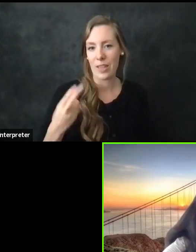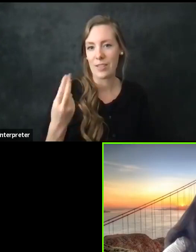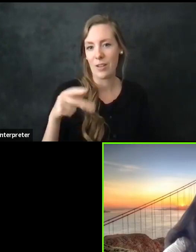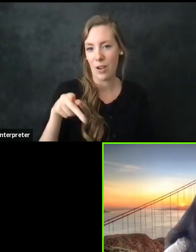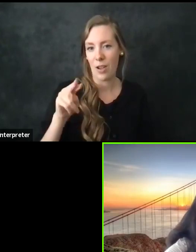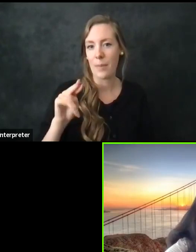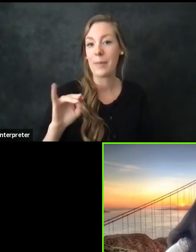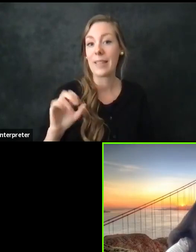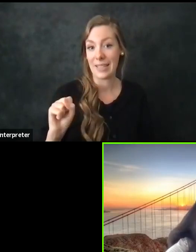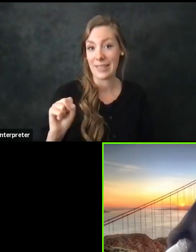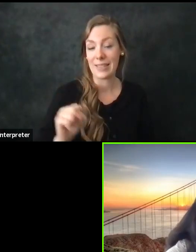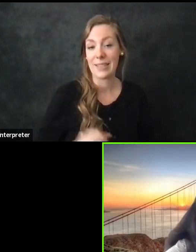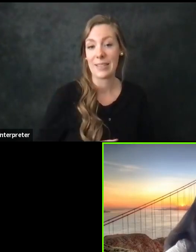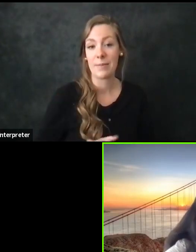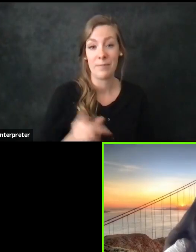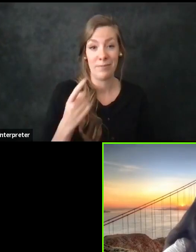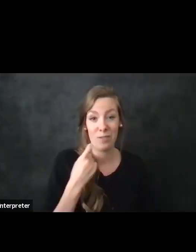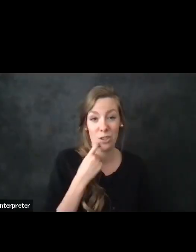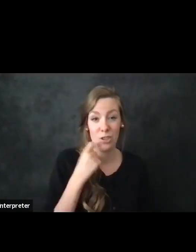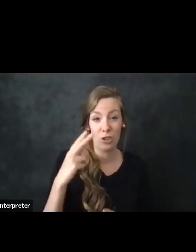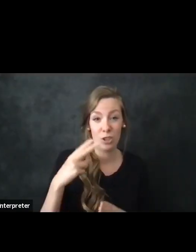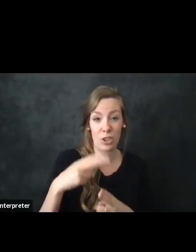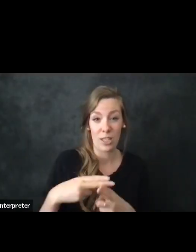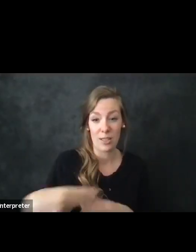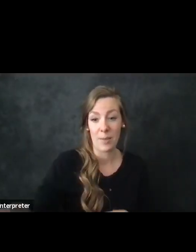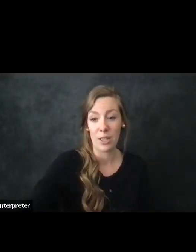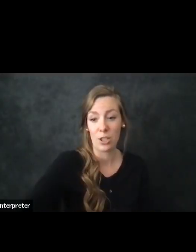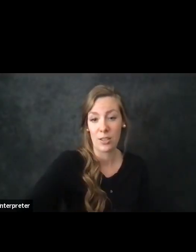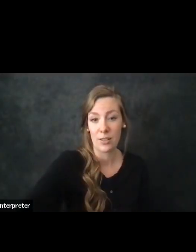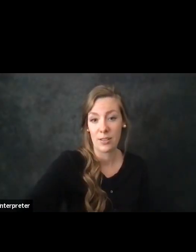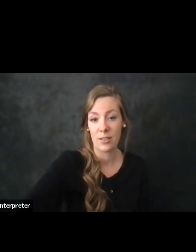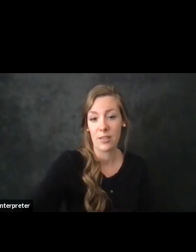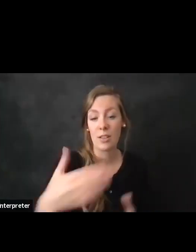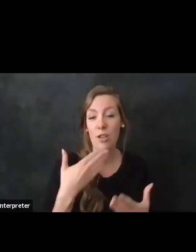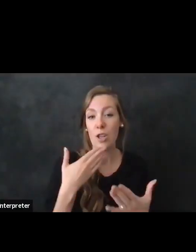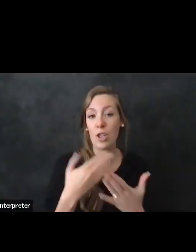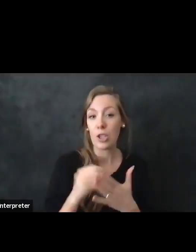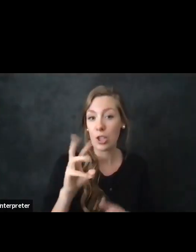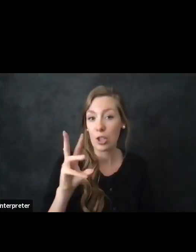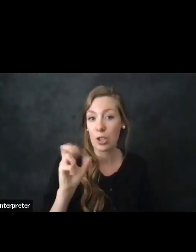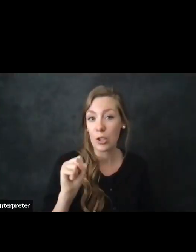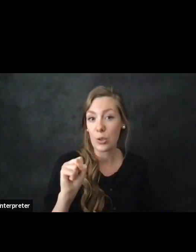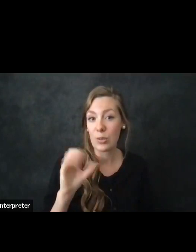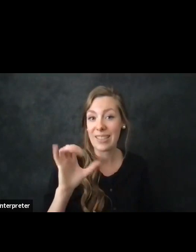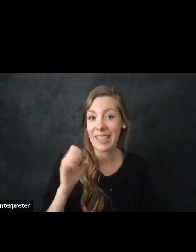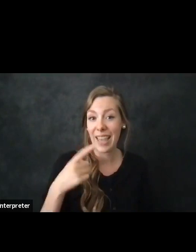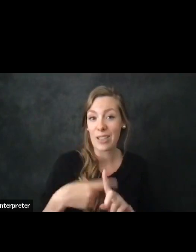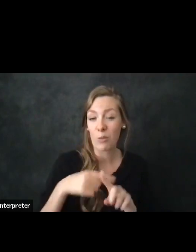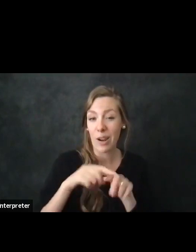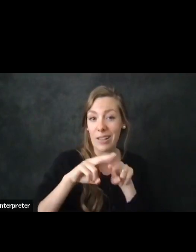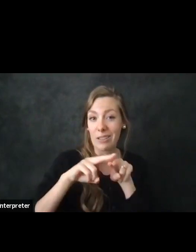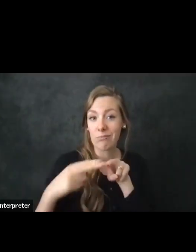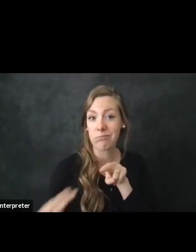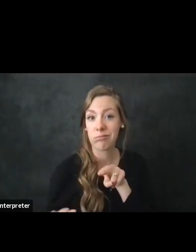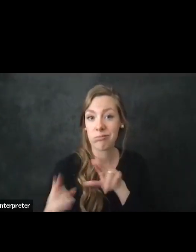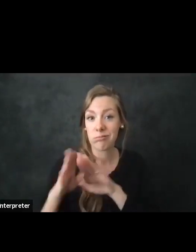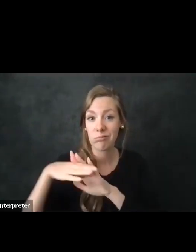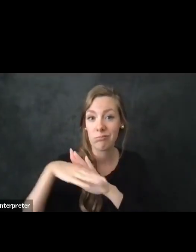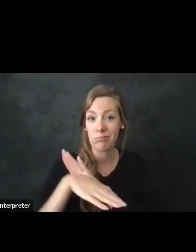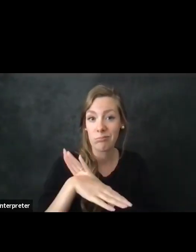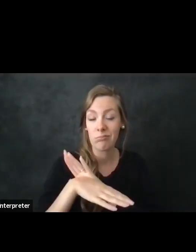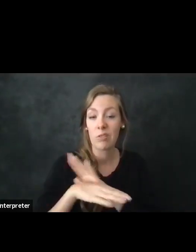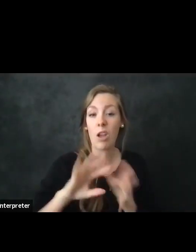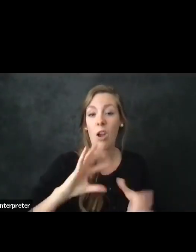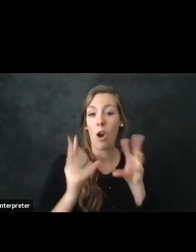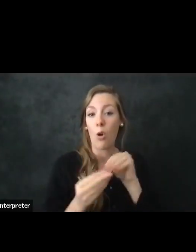As Supervisor Hopkins just said, the good news is that our case rate is starting to decline. Our overall testing positivity rate